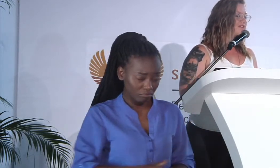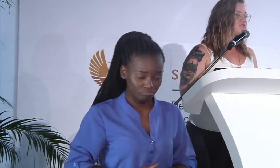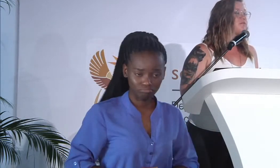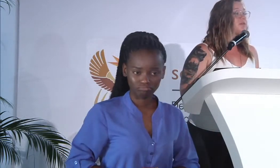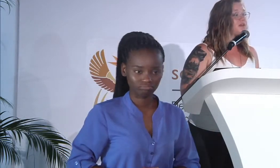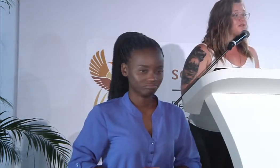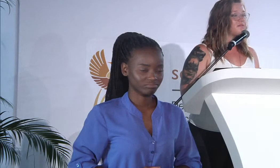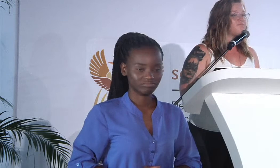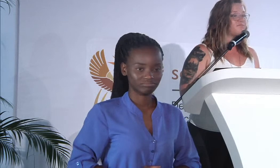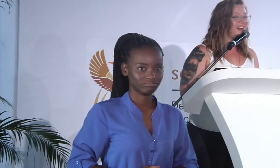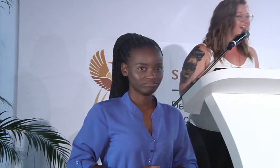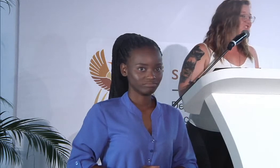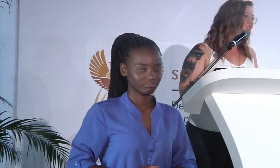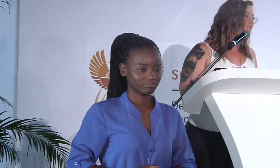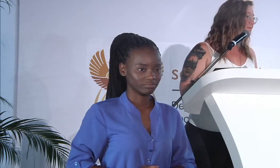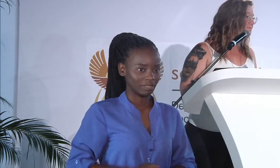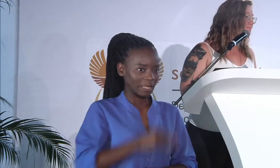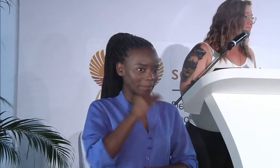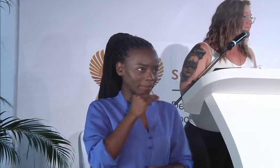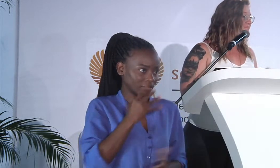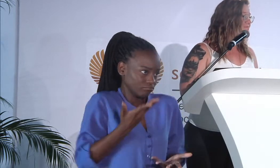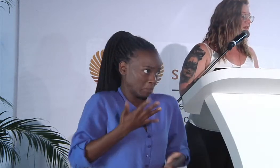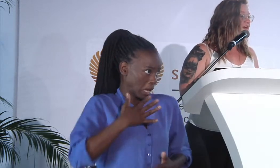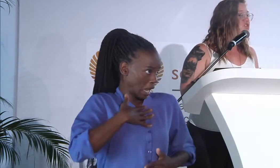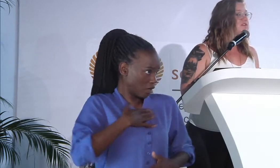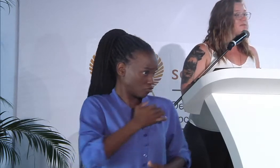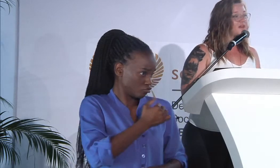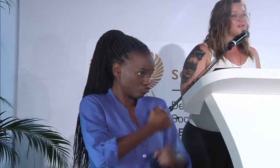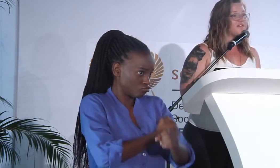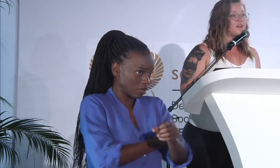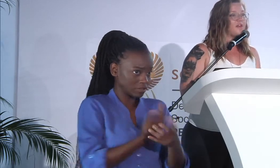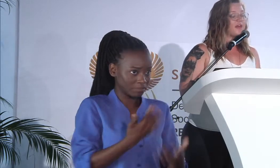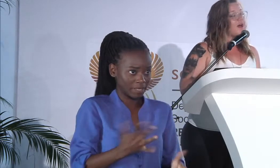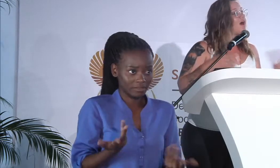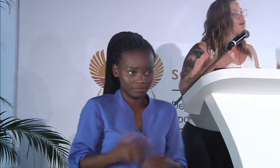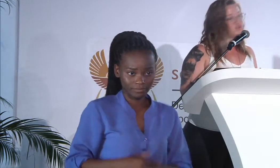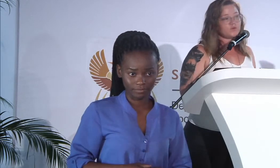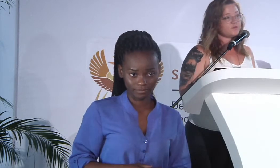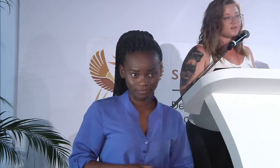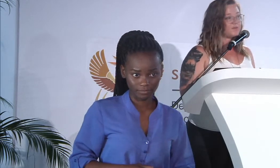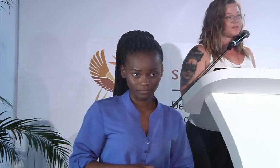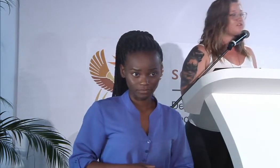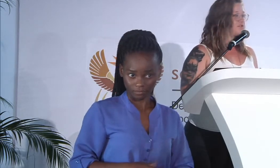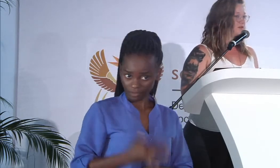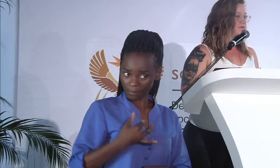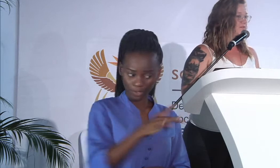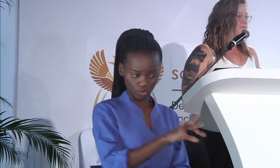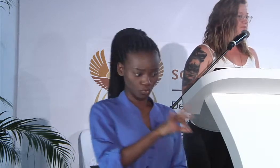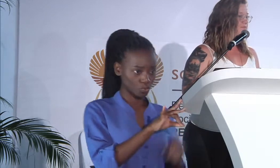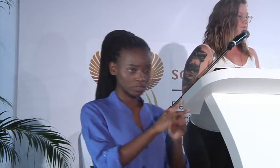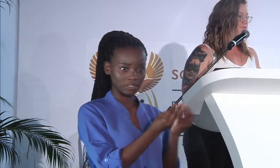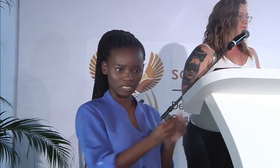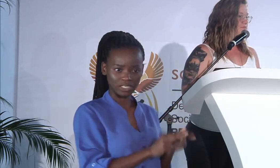It just means I like drugs. It just means that I choose something different.